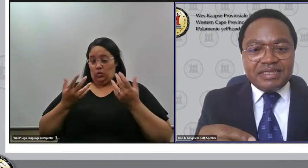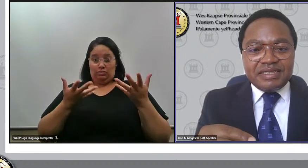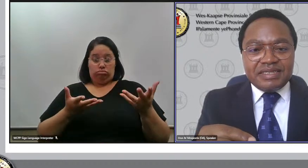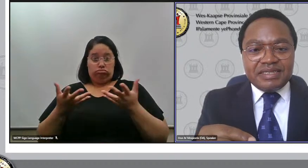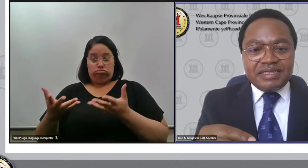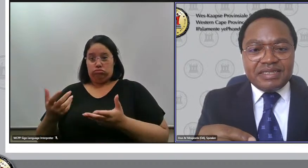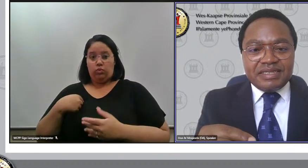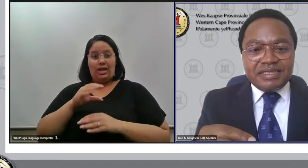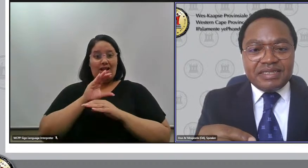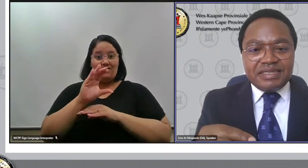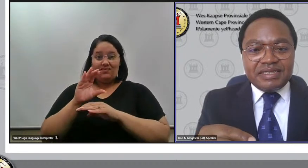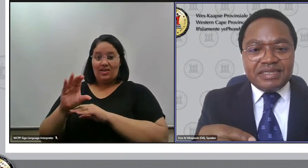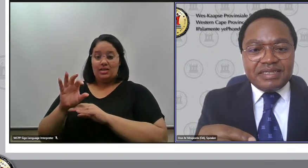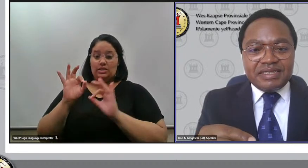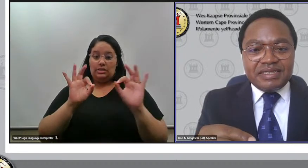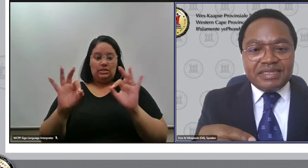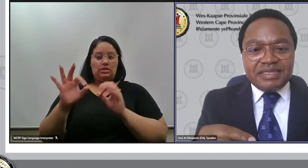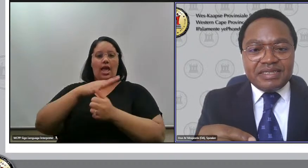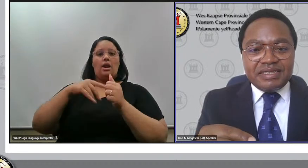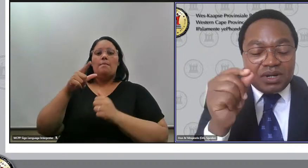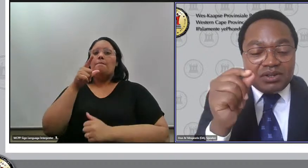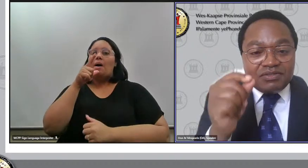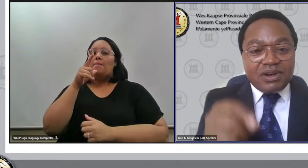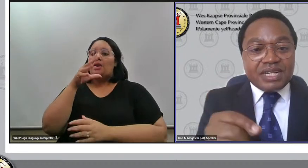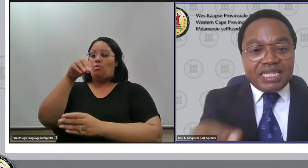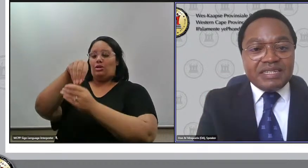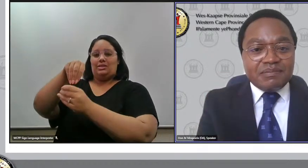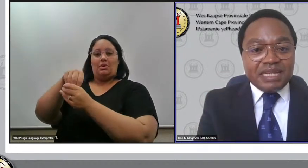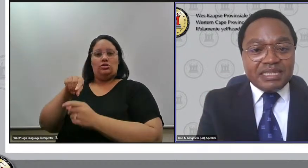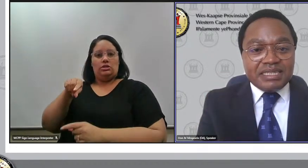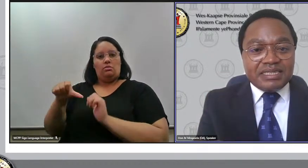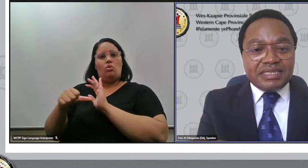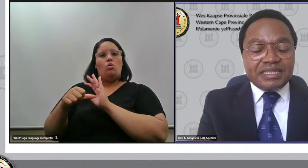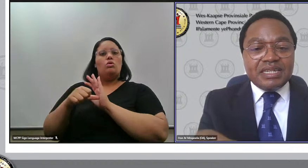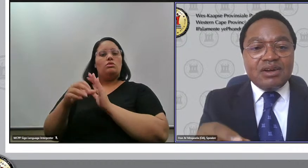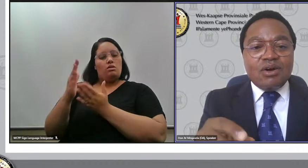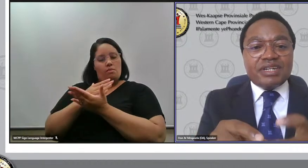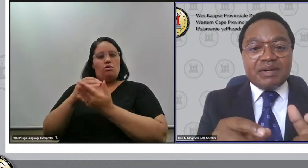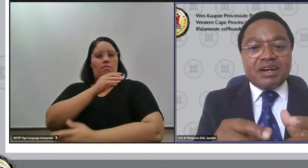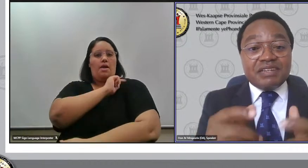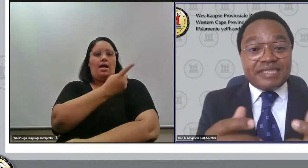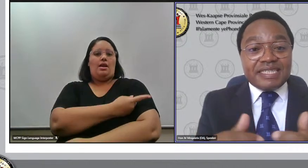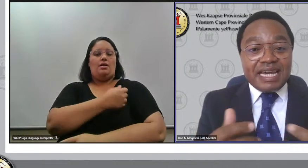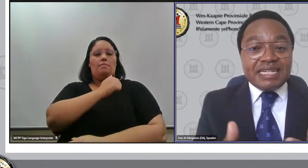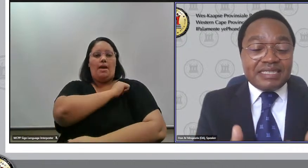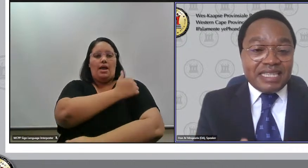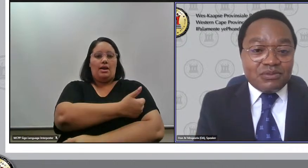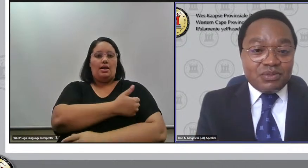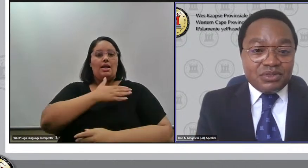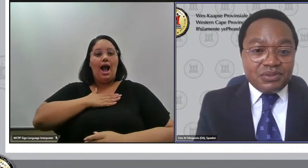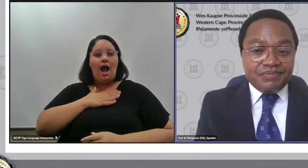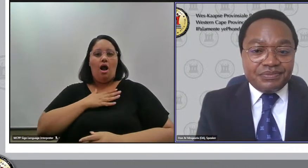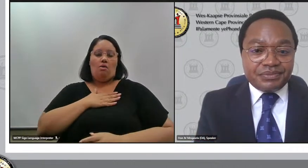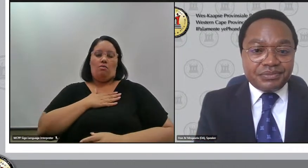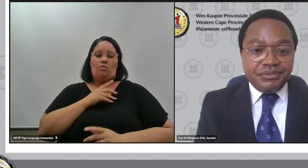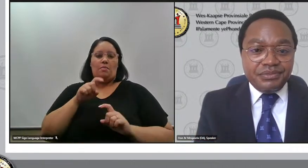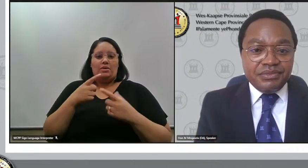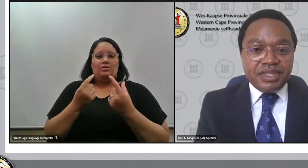the area of public participation as one of our key mandates over and above everything else that we